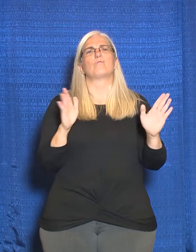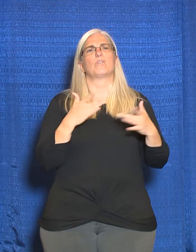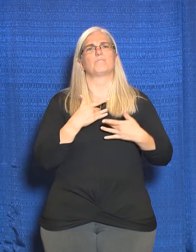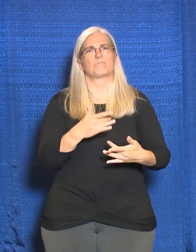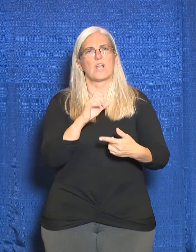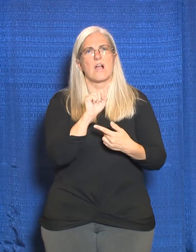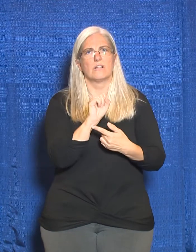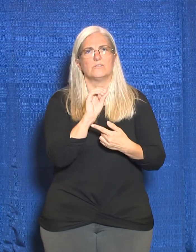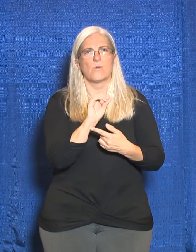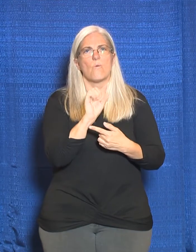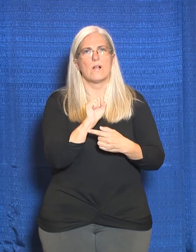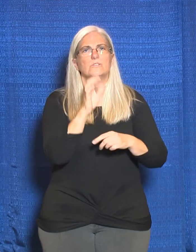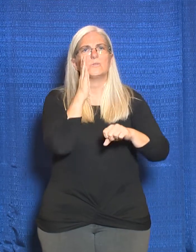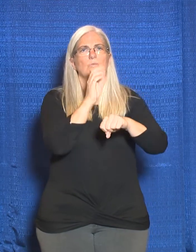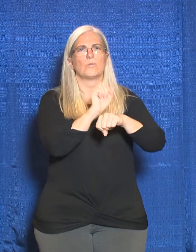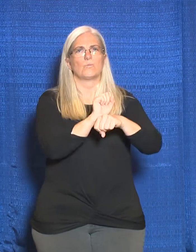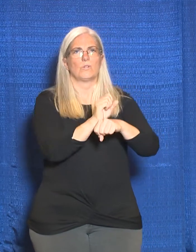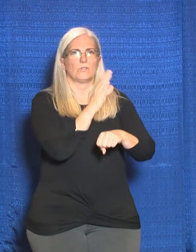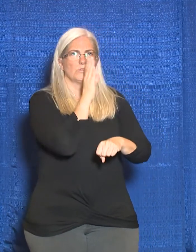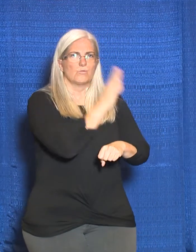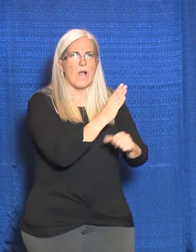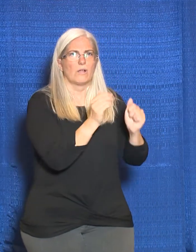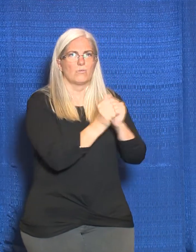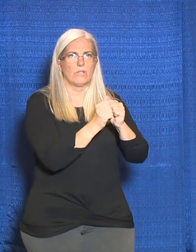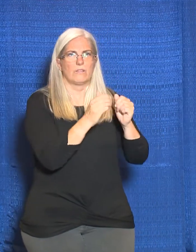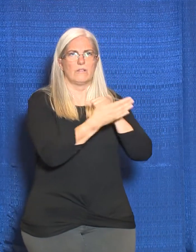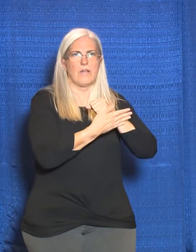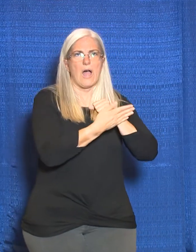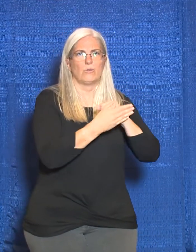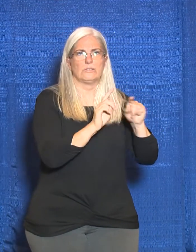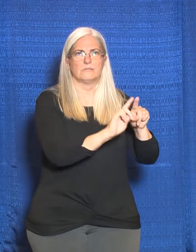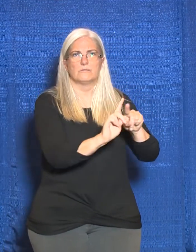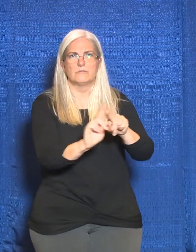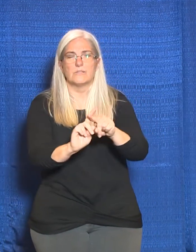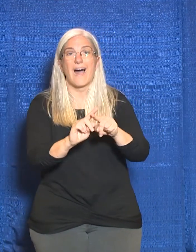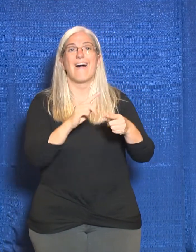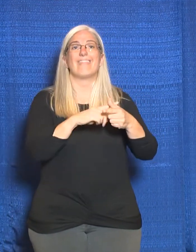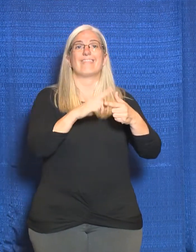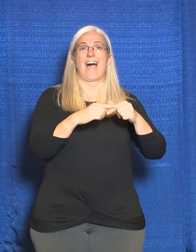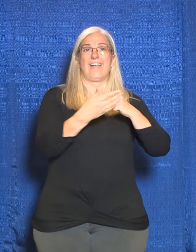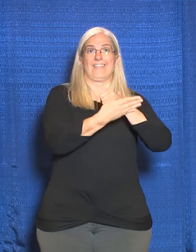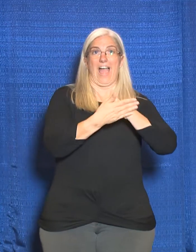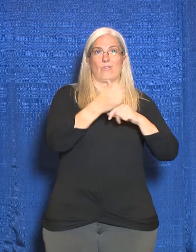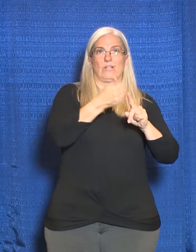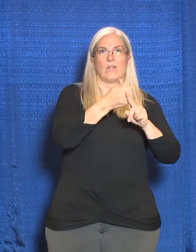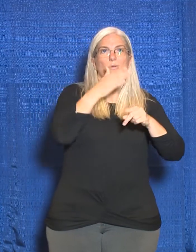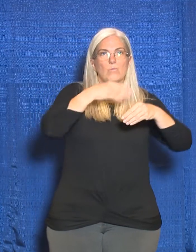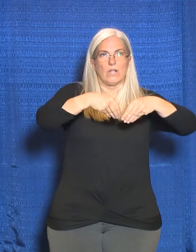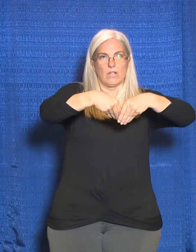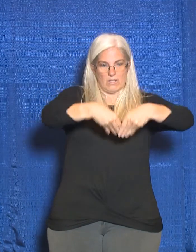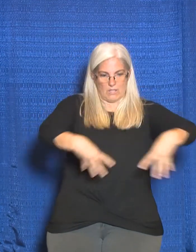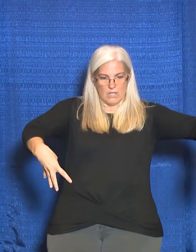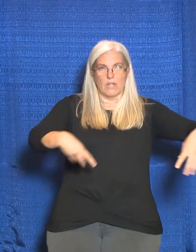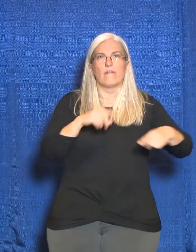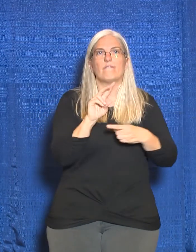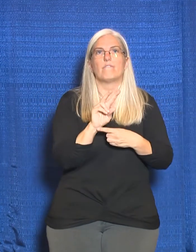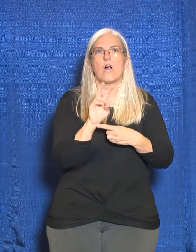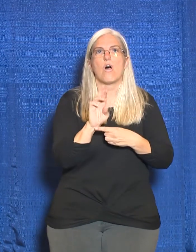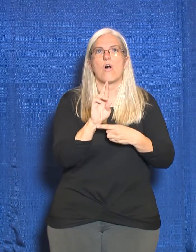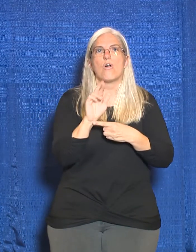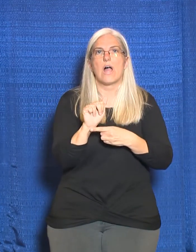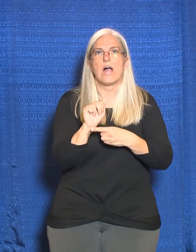In general, the SOS works directly with counties who oversee the VRAs in their area. However,